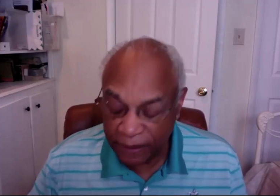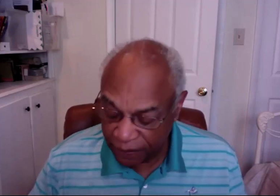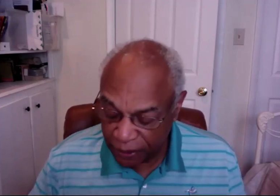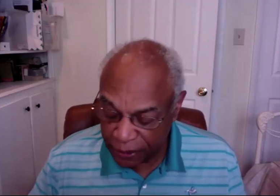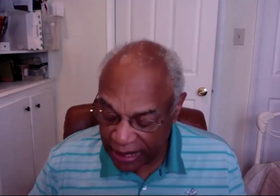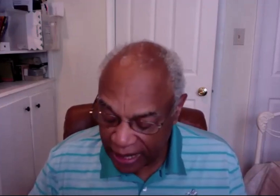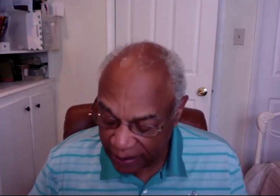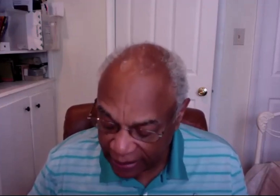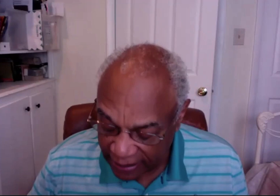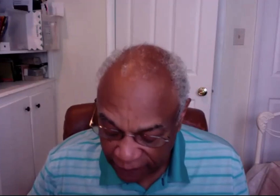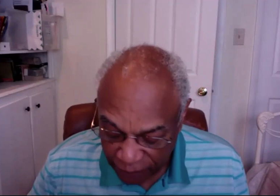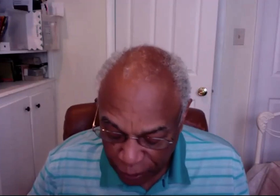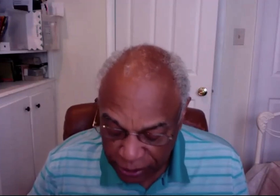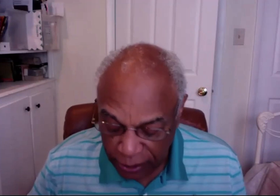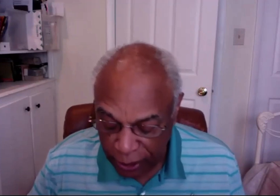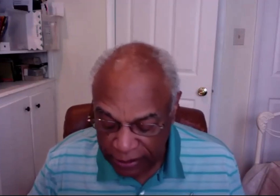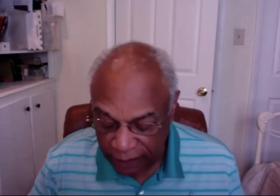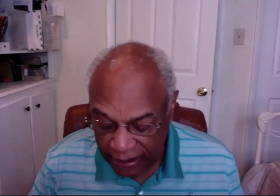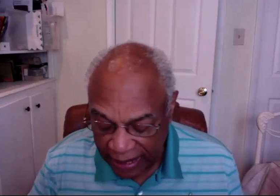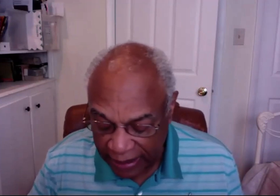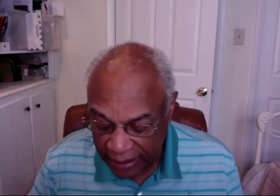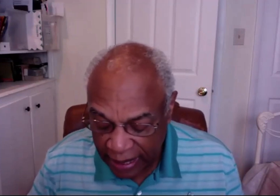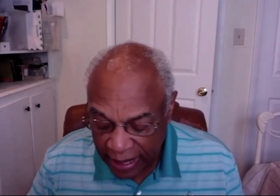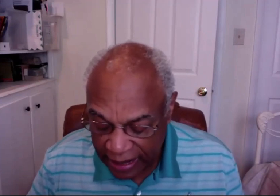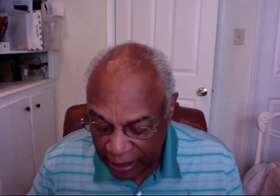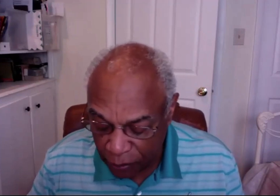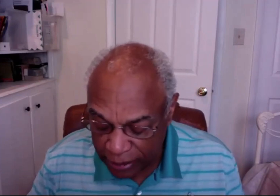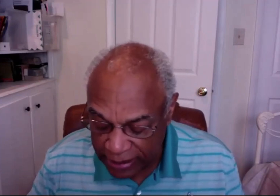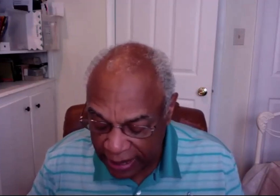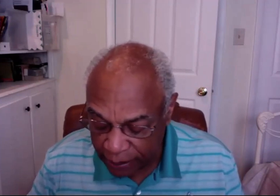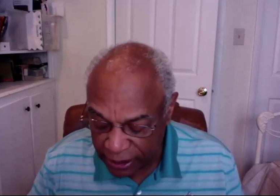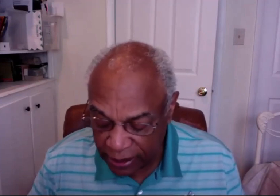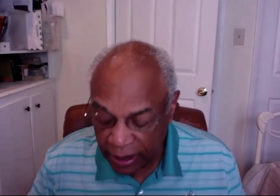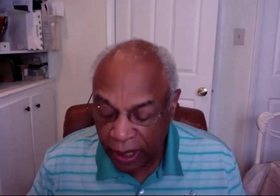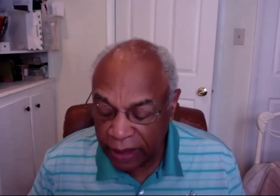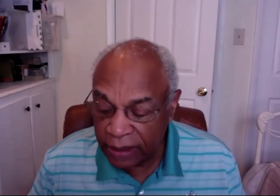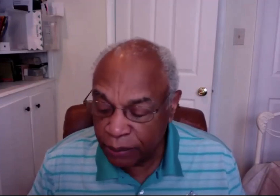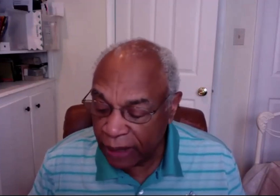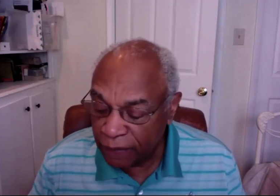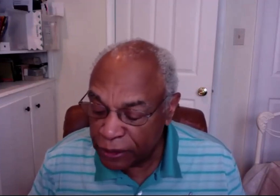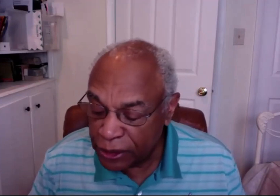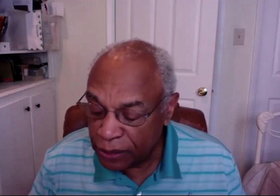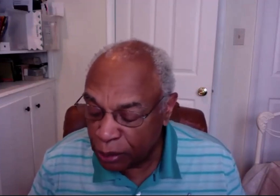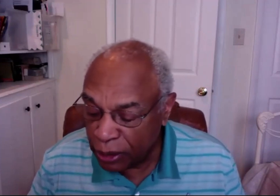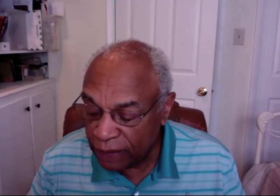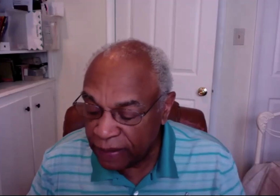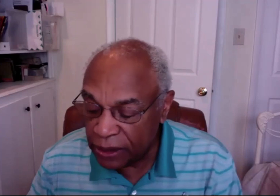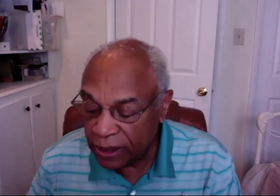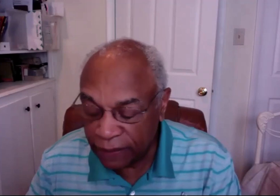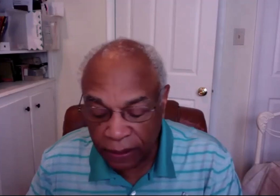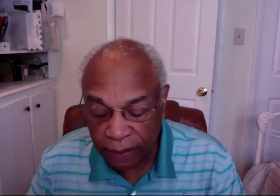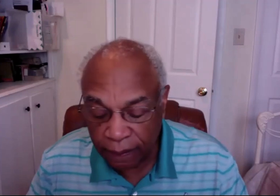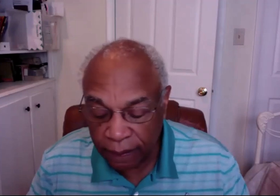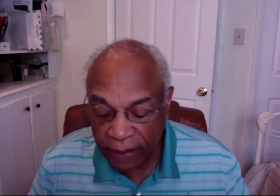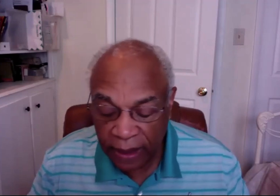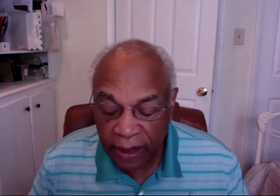government for the first time had to enforce the laws of the land that were established under Brown versus Board of